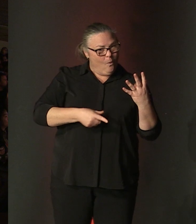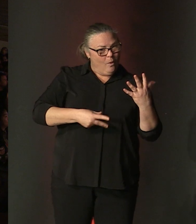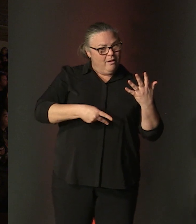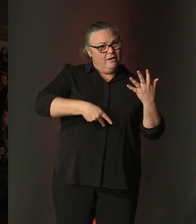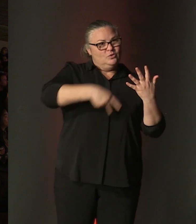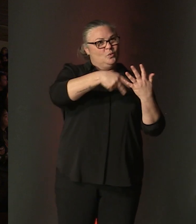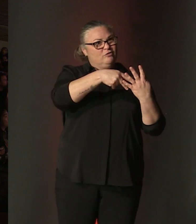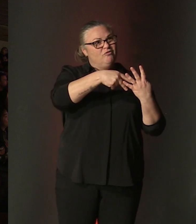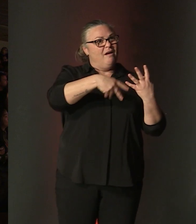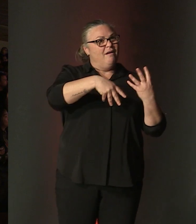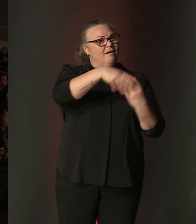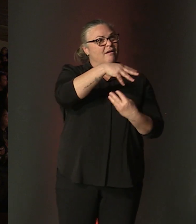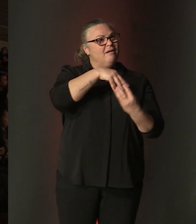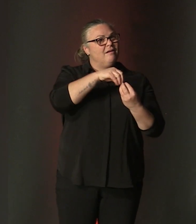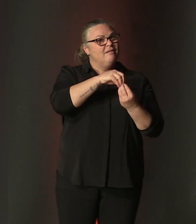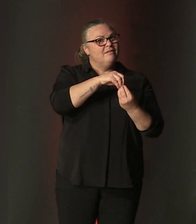voices?